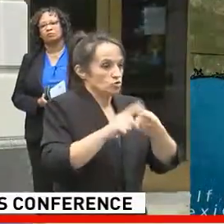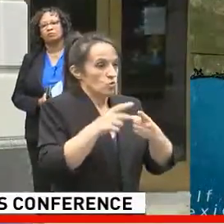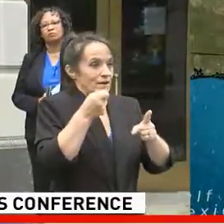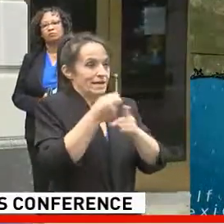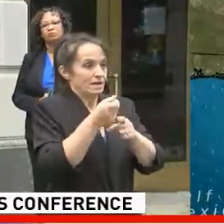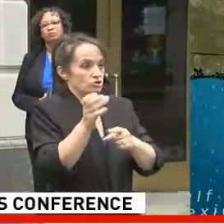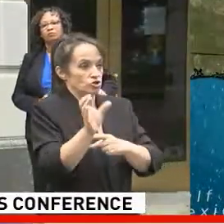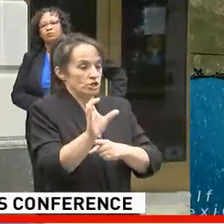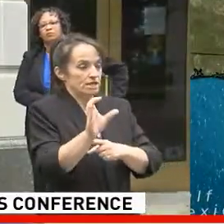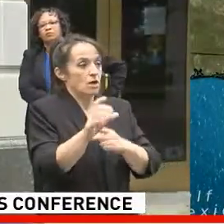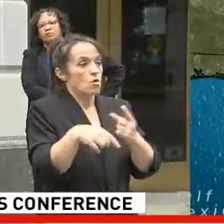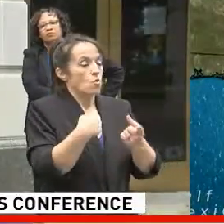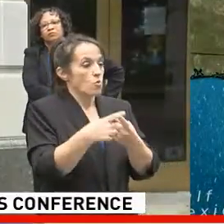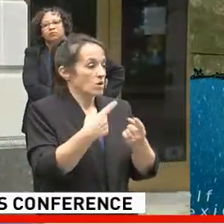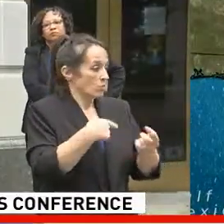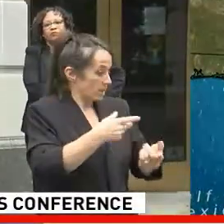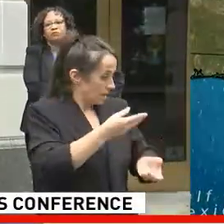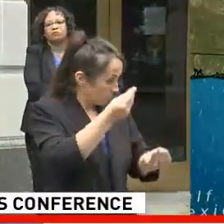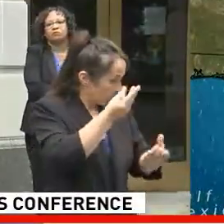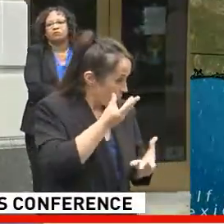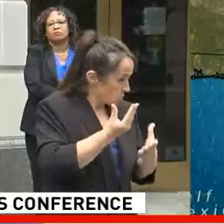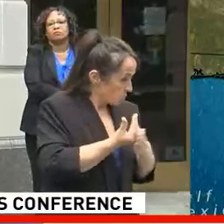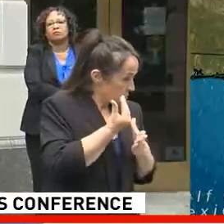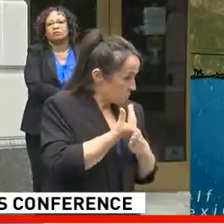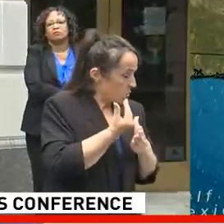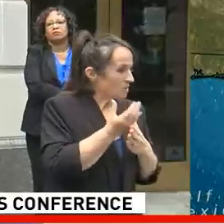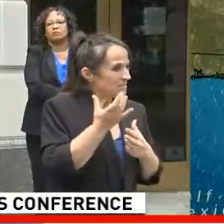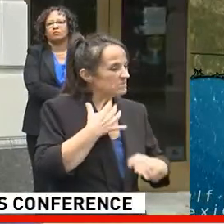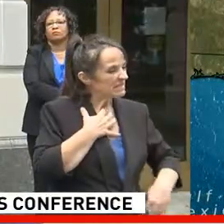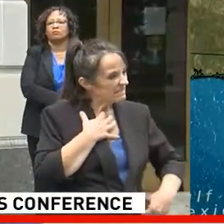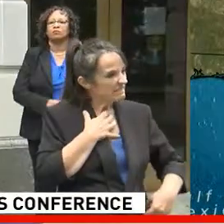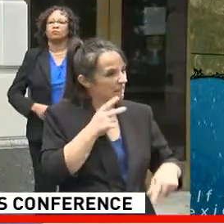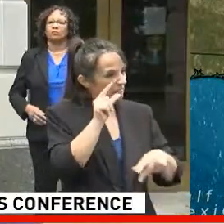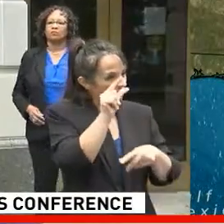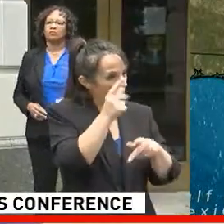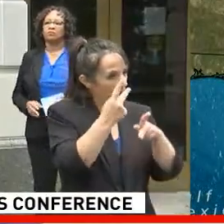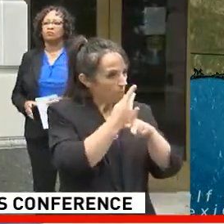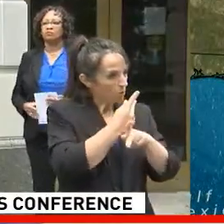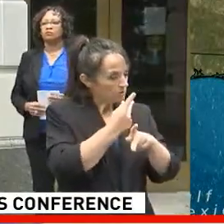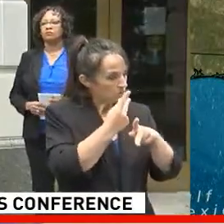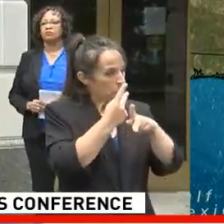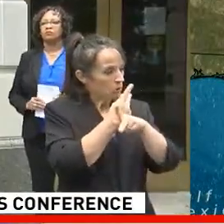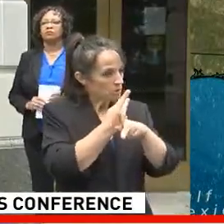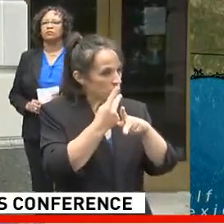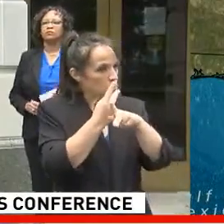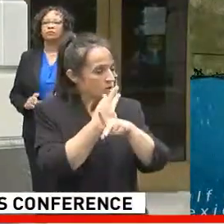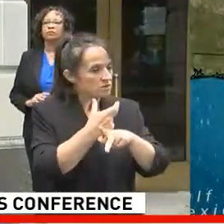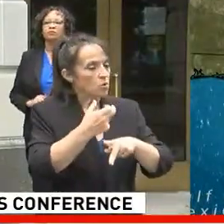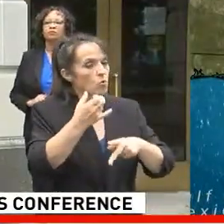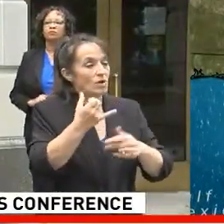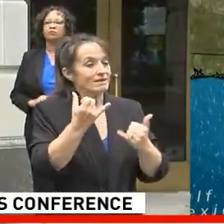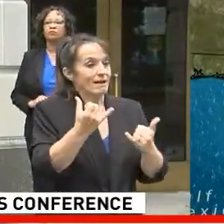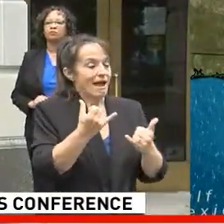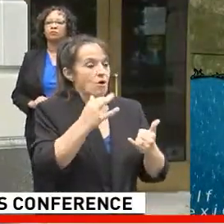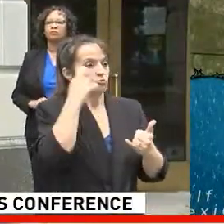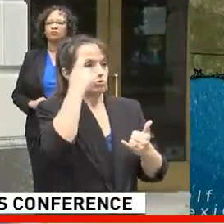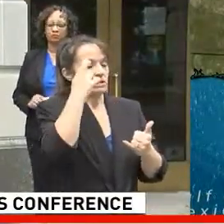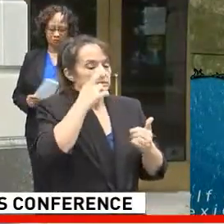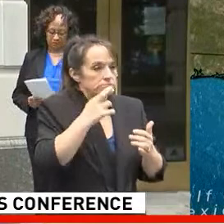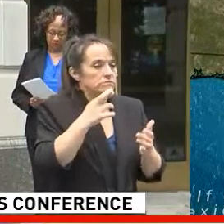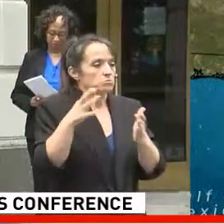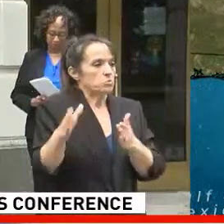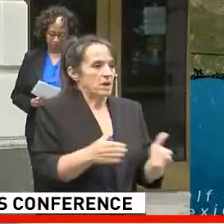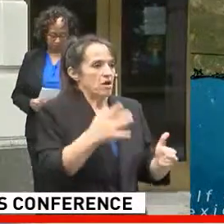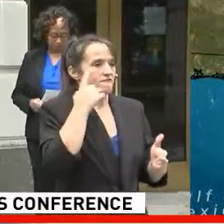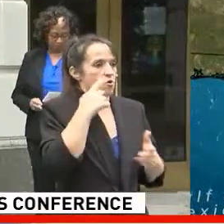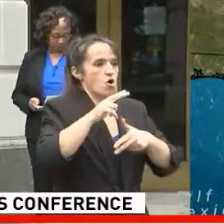show that we're going to get a little bit more than what the last update showed. So we are preparing right now for hurricane-like conditions, very